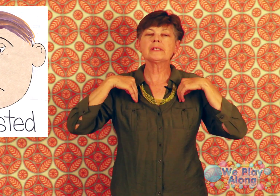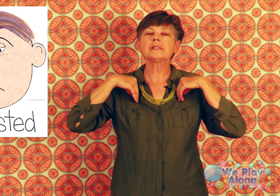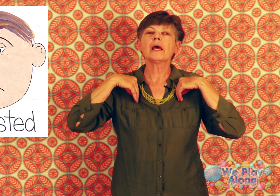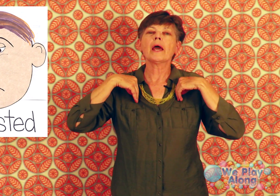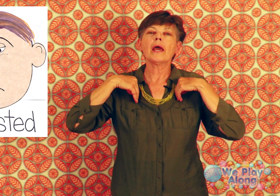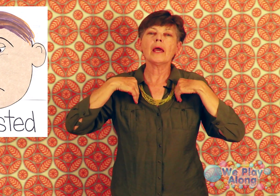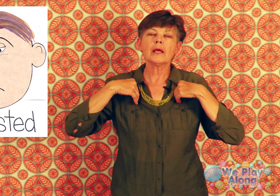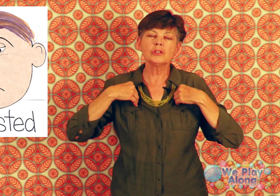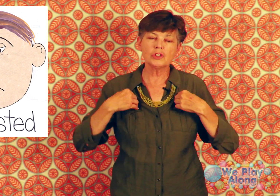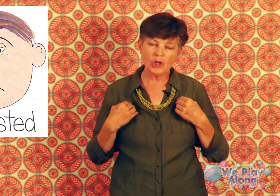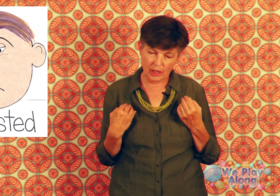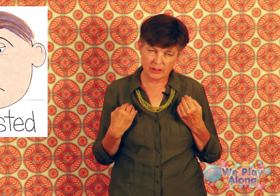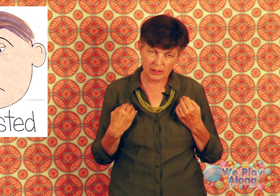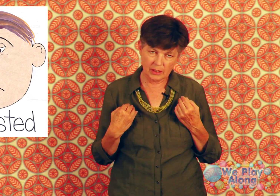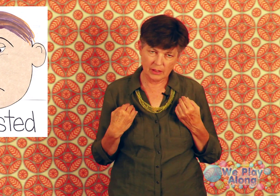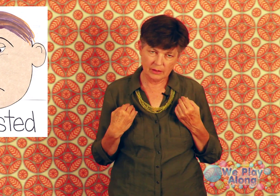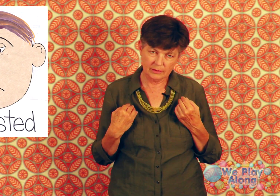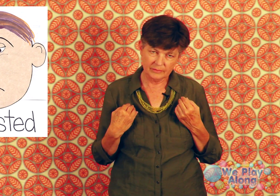is exhausted.